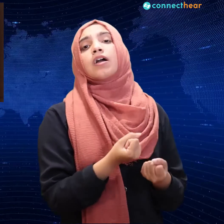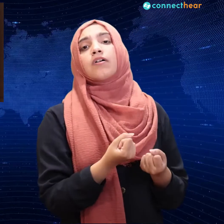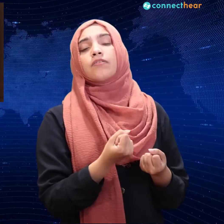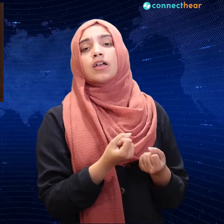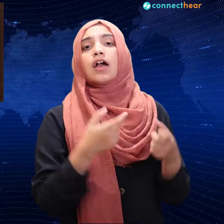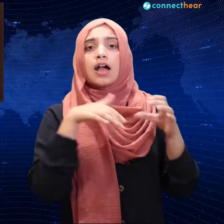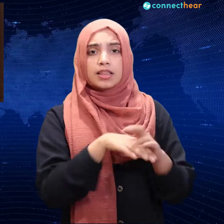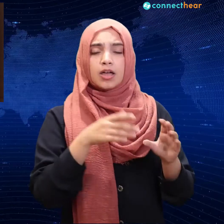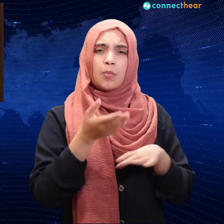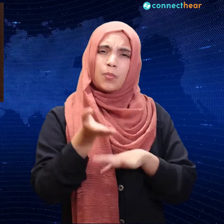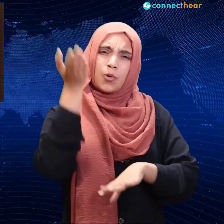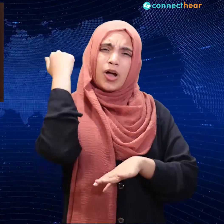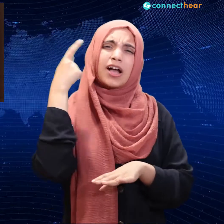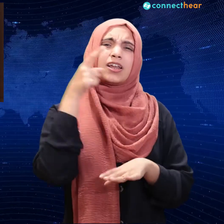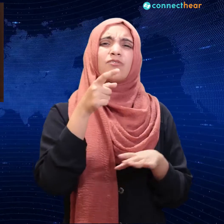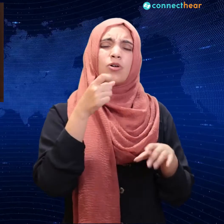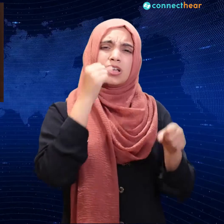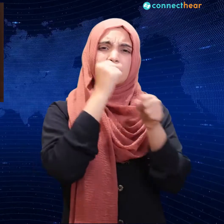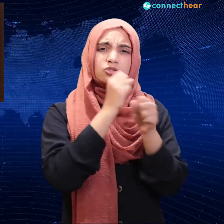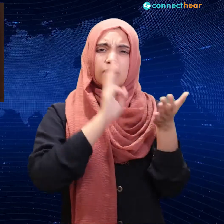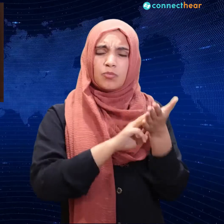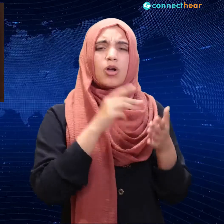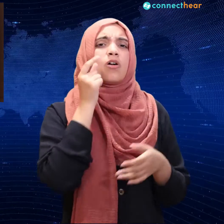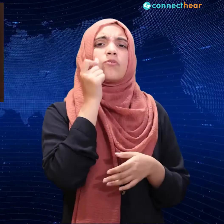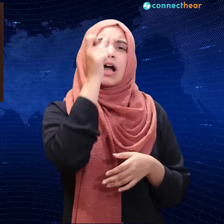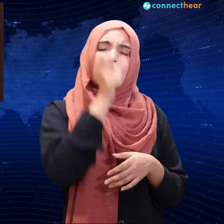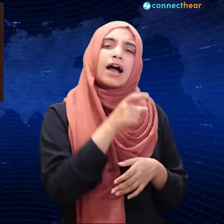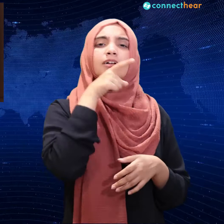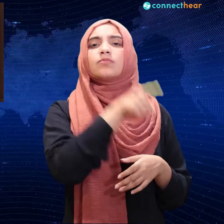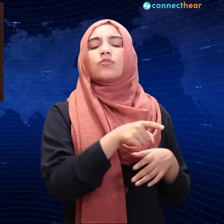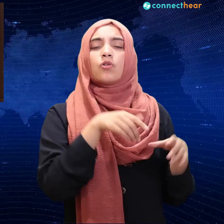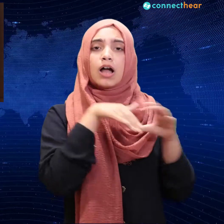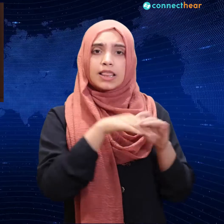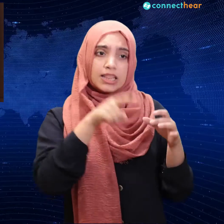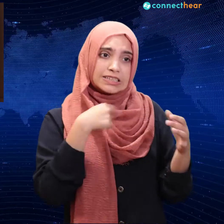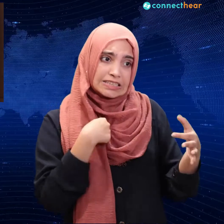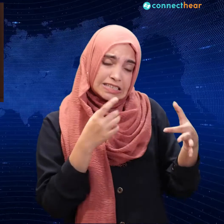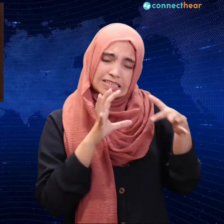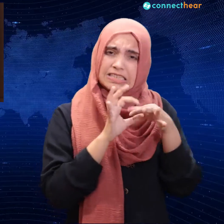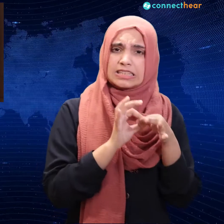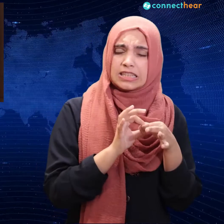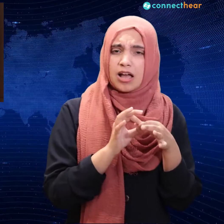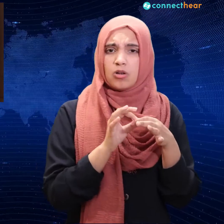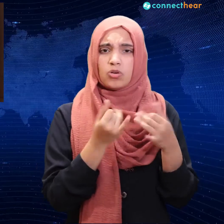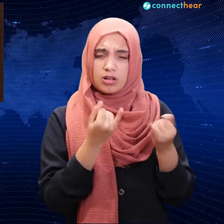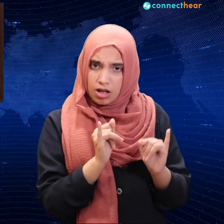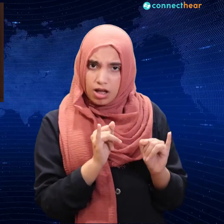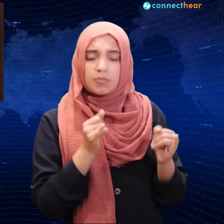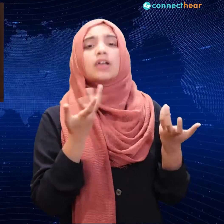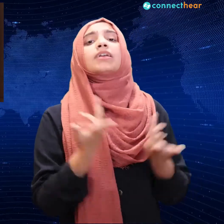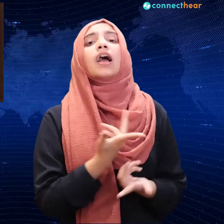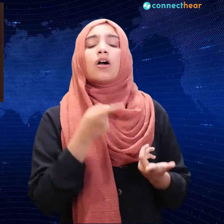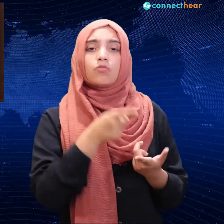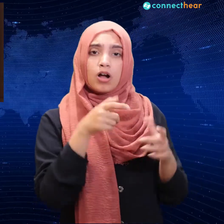General Musharraf, there were 2 suicide attacks, insider attacks, because there were sympathies for the Mujahideen from within the army. So